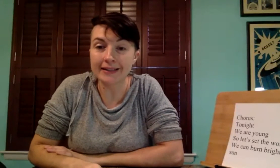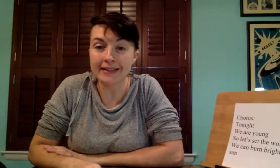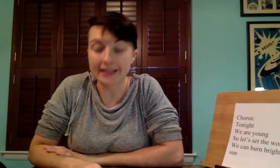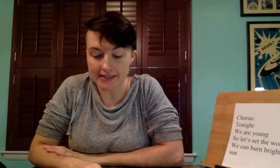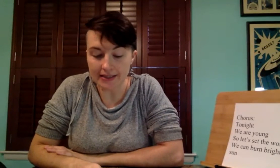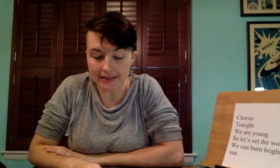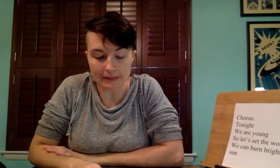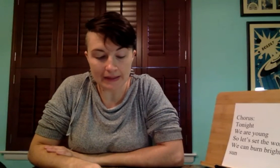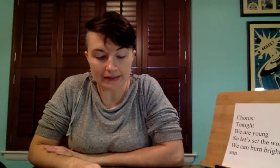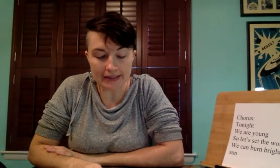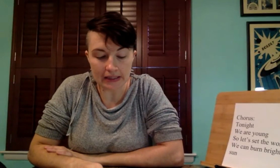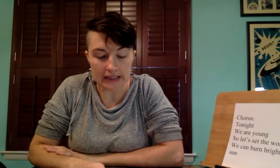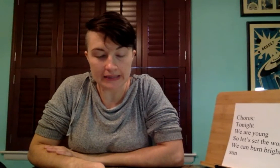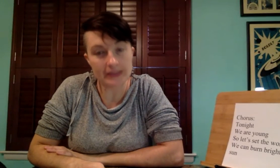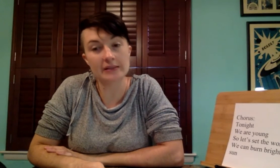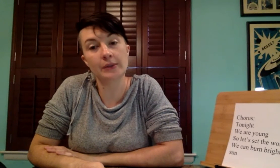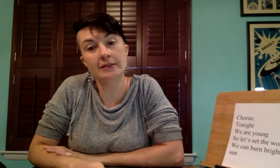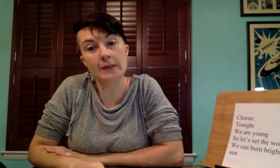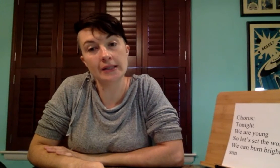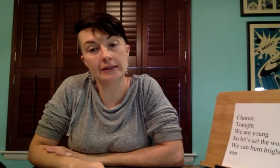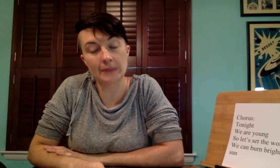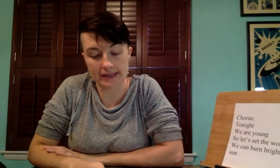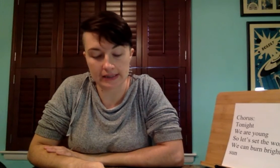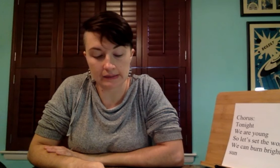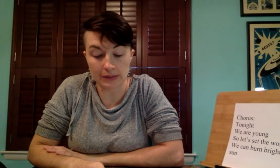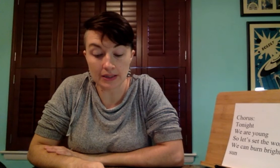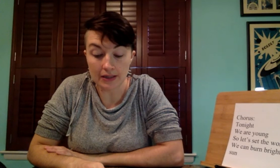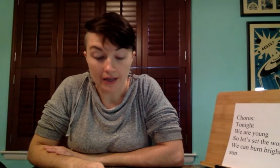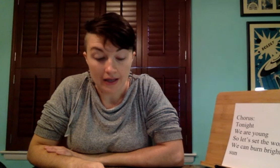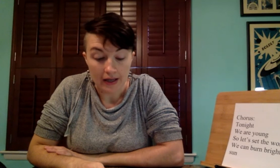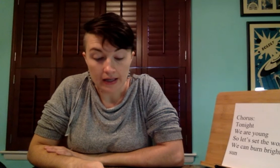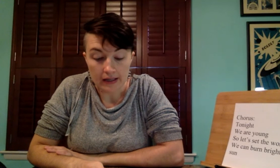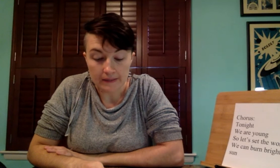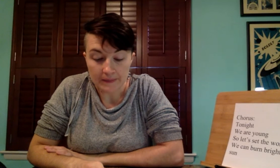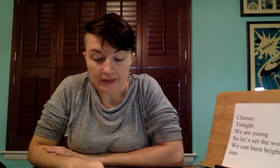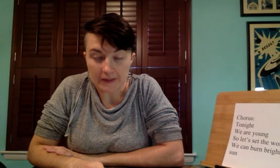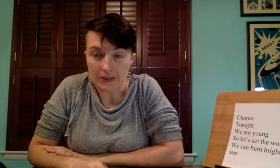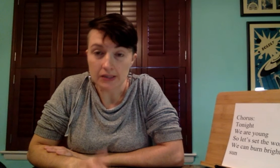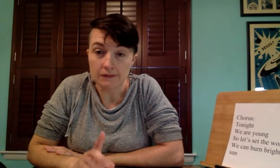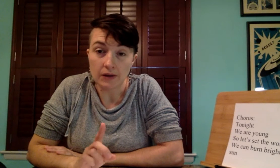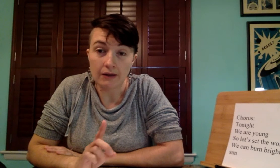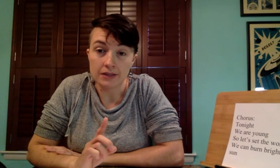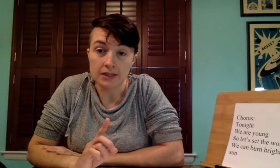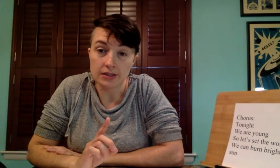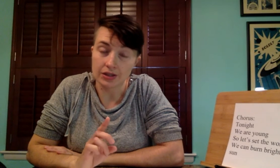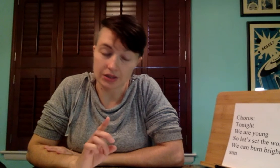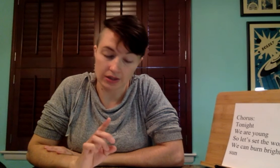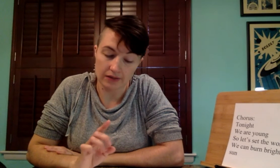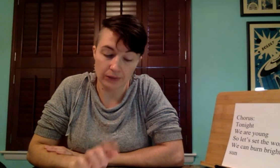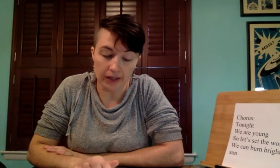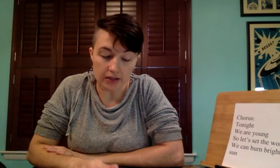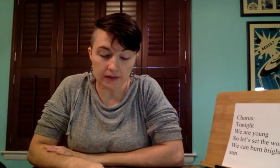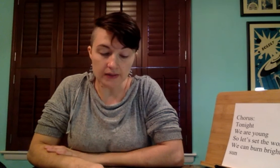and ideas about this class because I wanted to make it the best it can be. Especially if you have any suggestions of radio songs